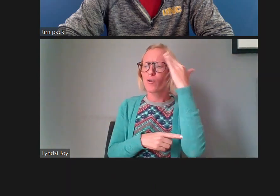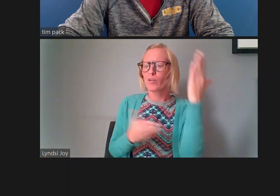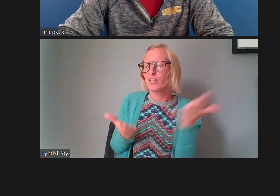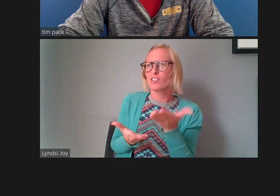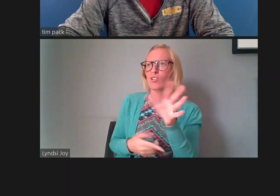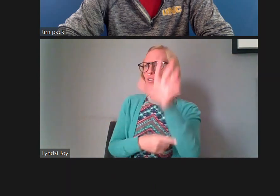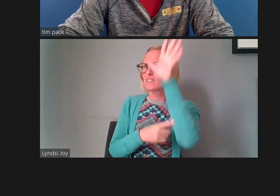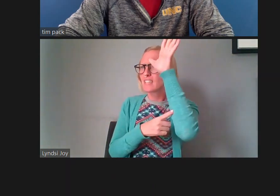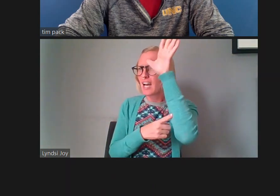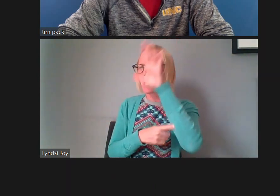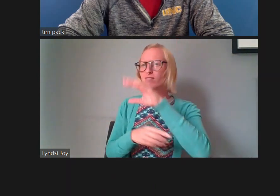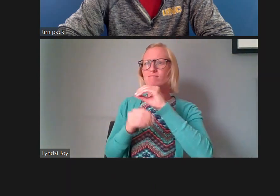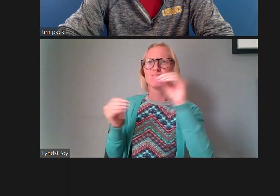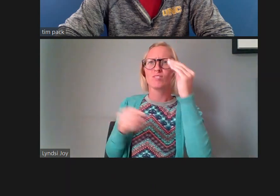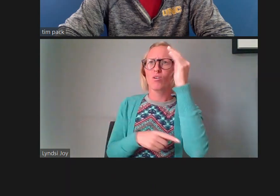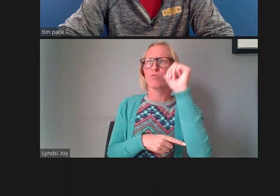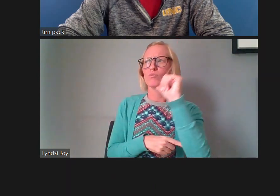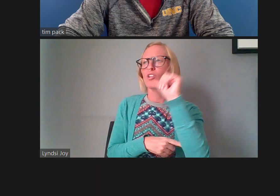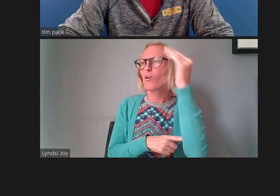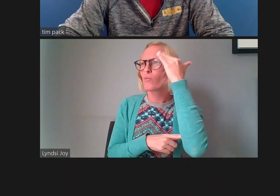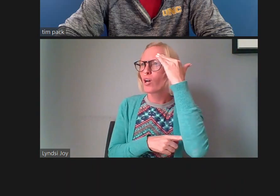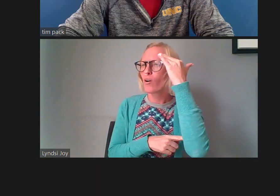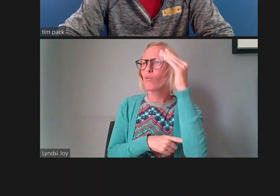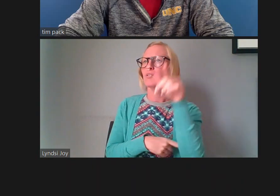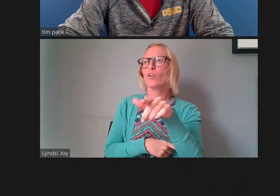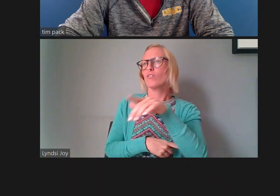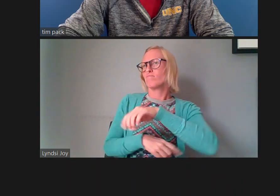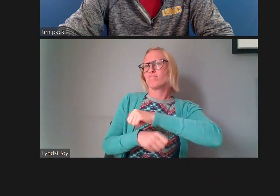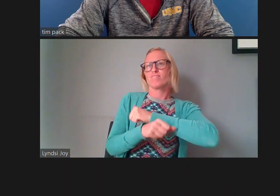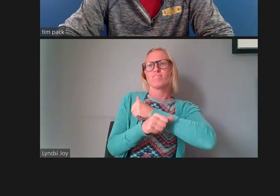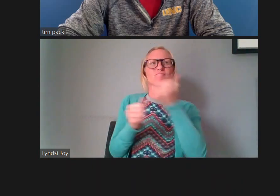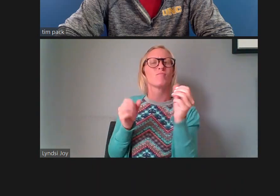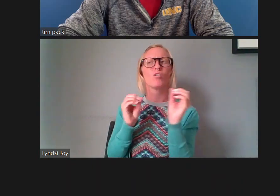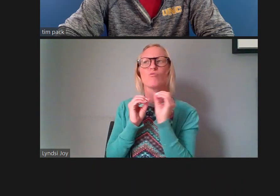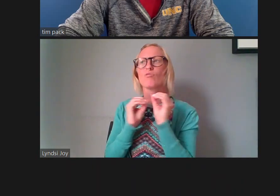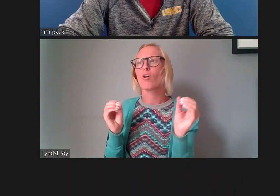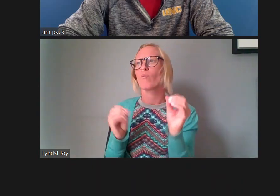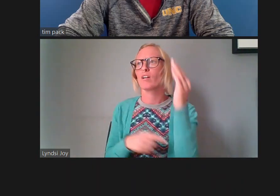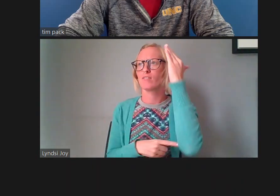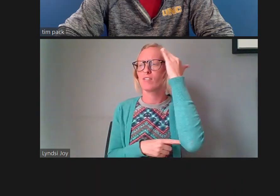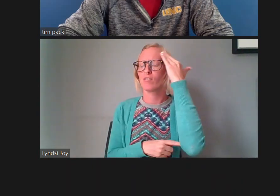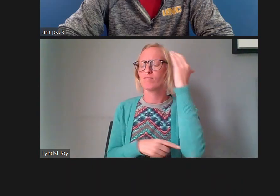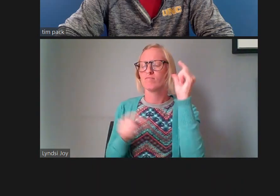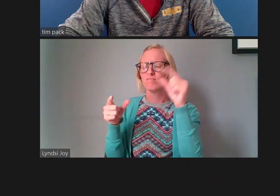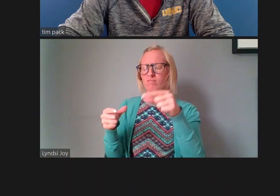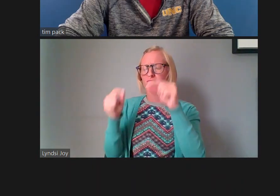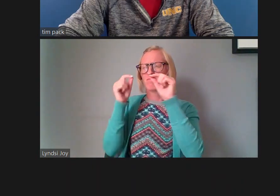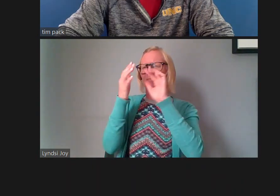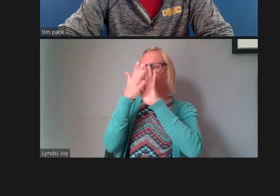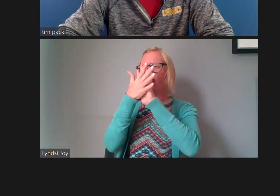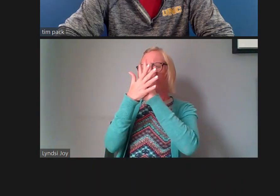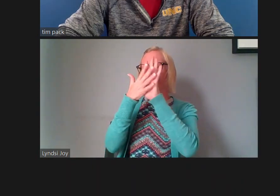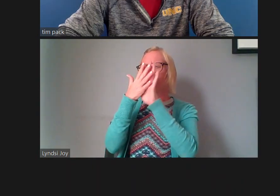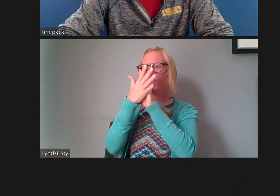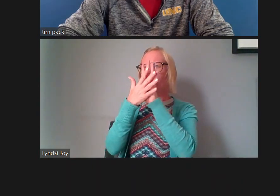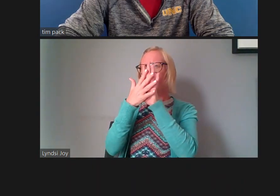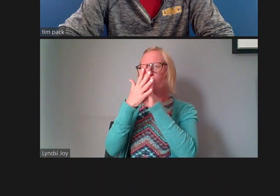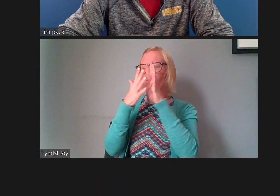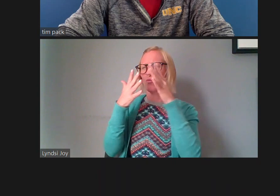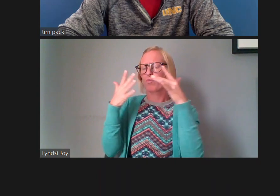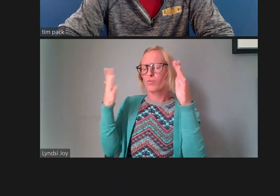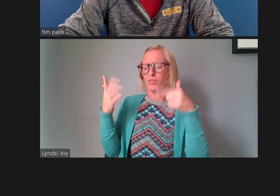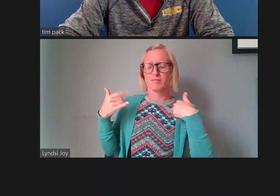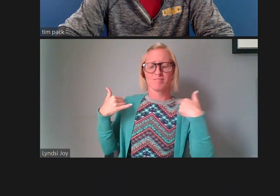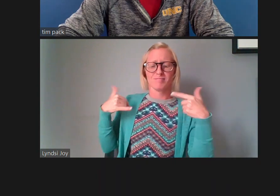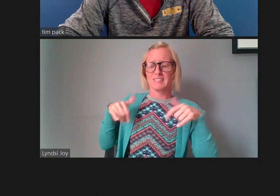don't know. Nobody don't know. His lips quivered, and the spectacles were dimmed with mist. We may stay here till we